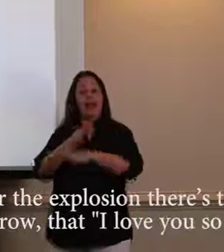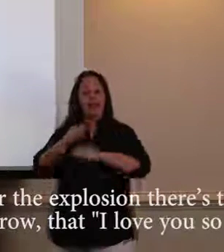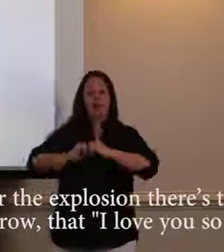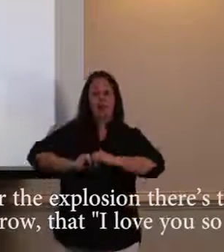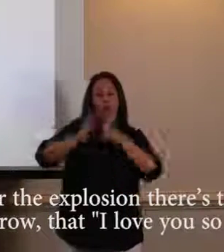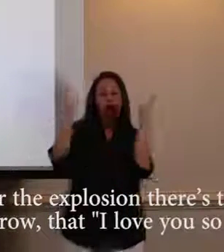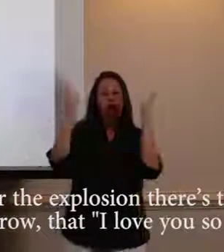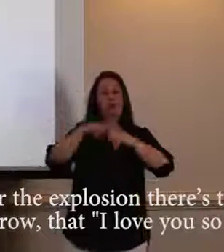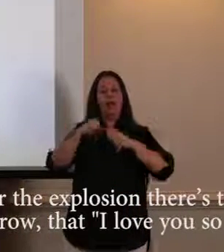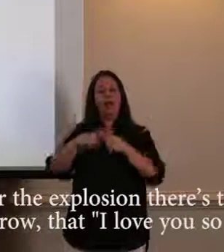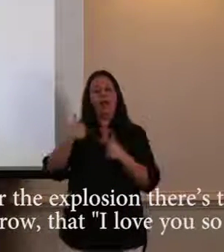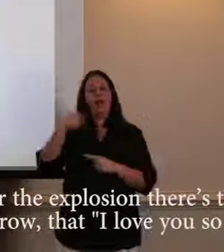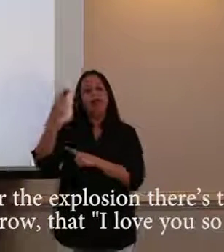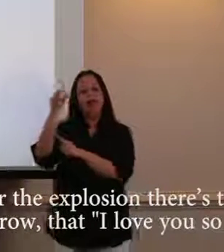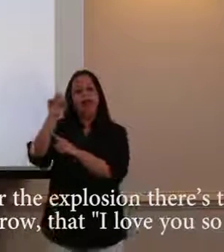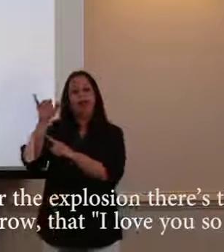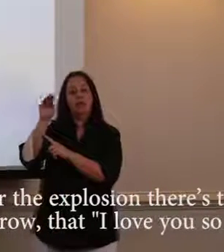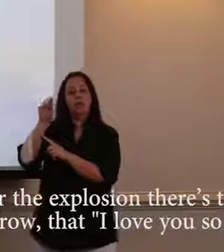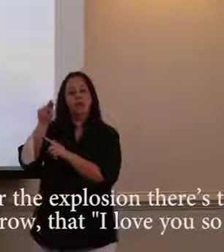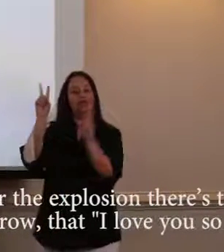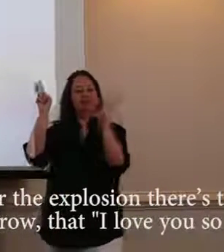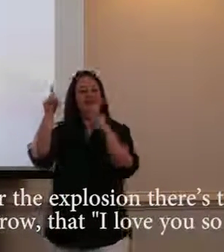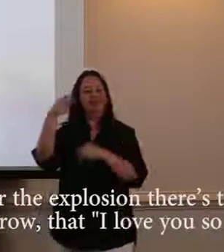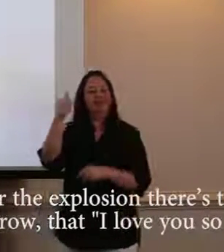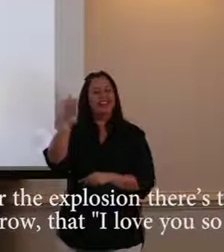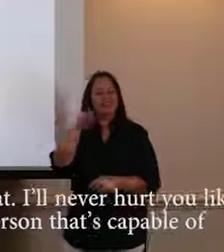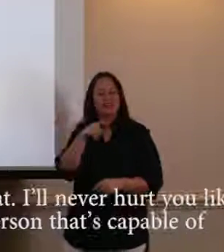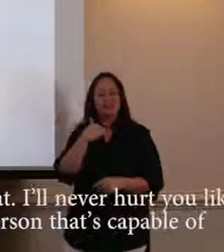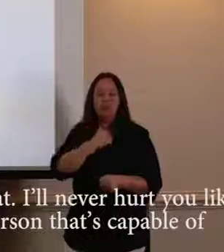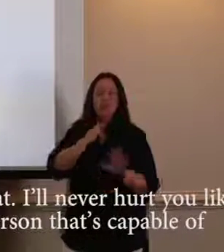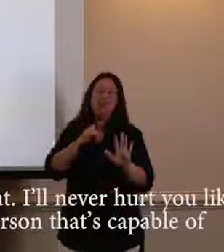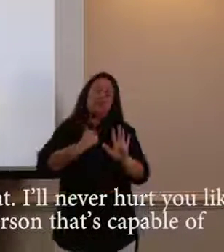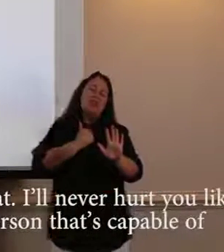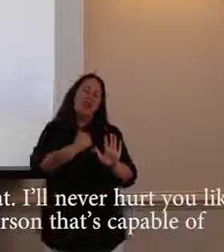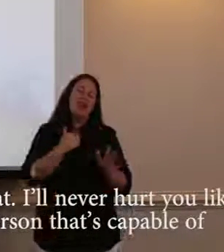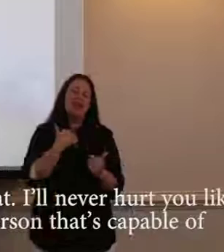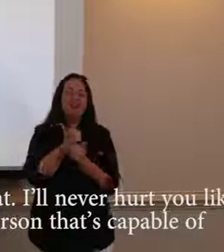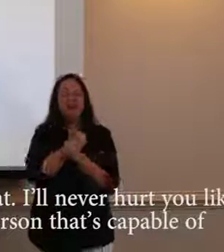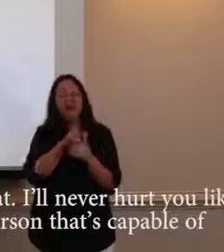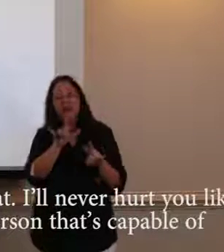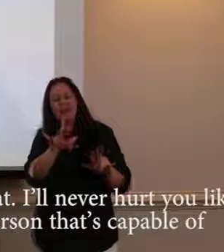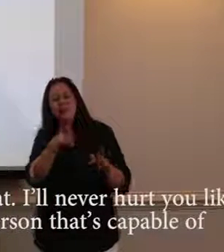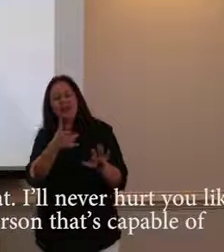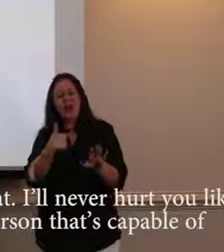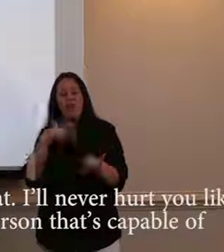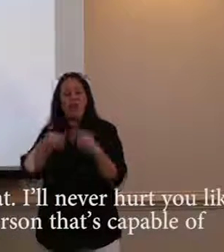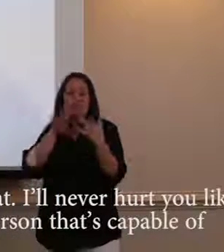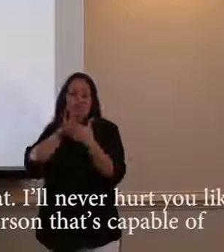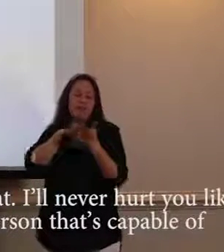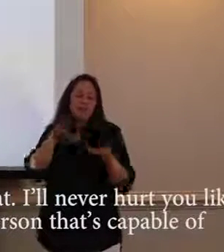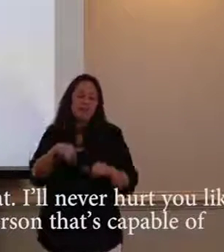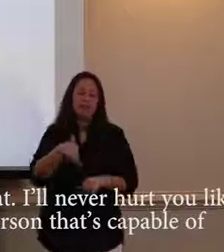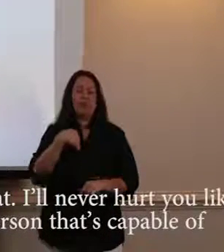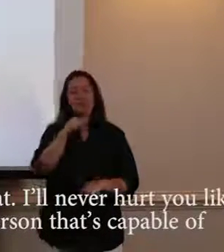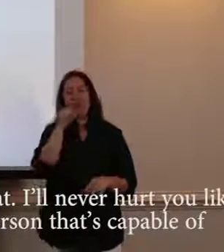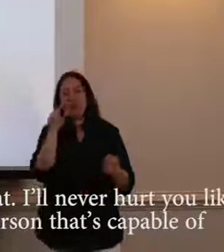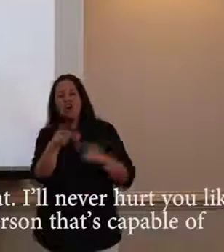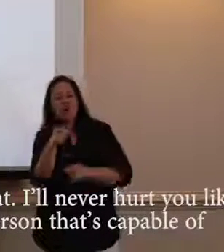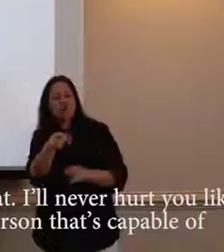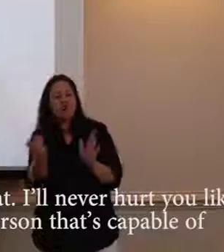that honeymoon phase, or that sorrow, that I love you so much. I can't believe I did that. I'll never hurt you like that again. You're the only